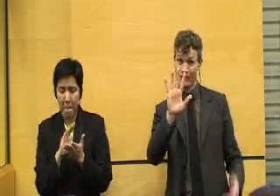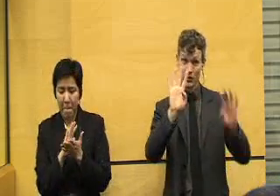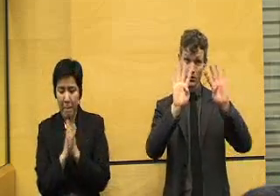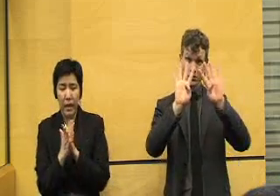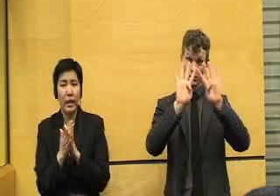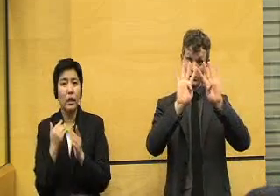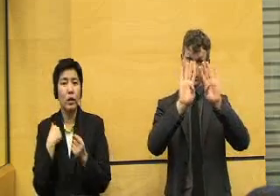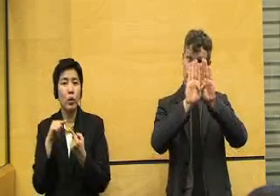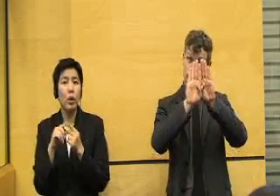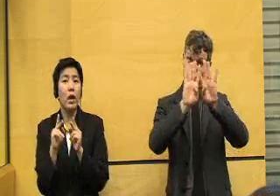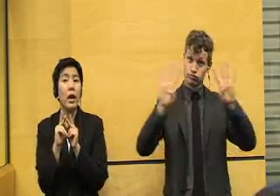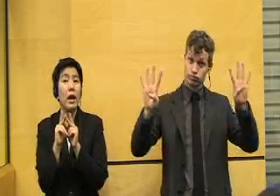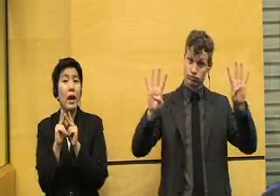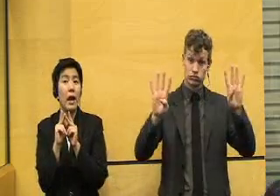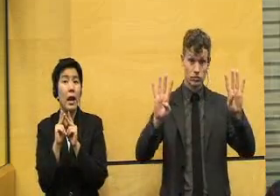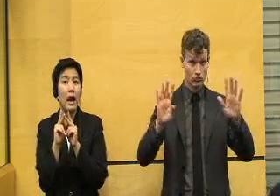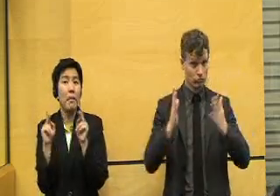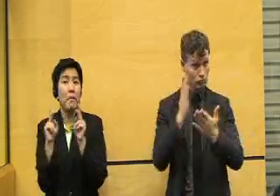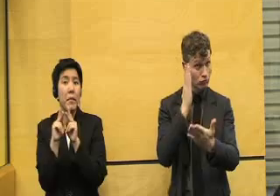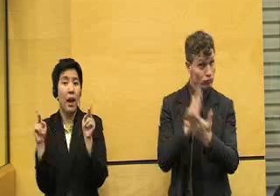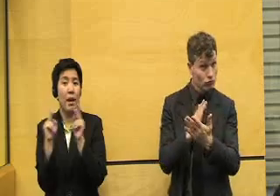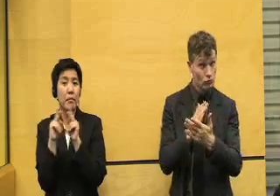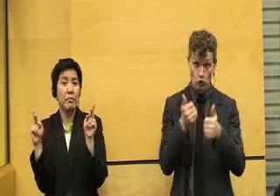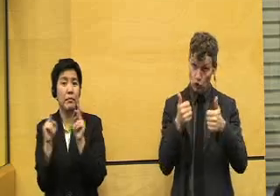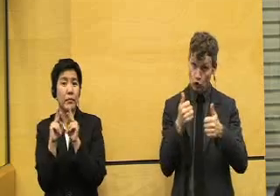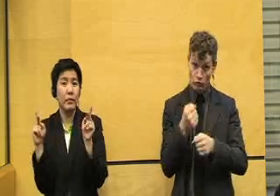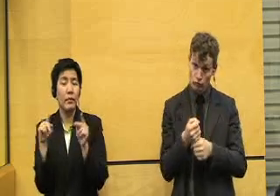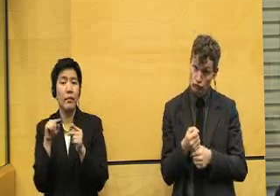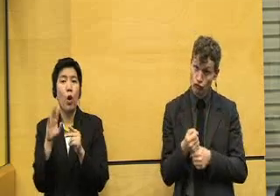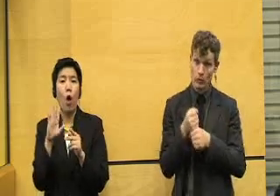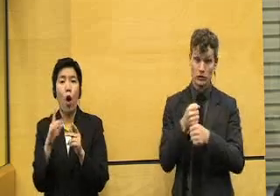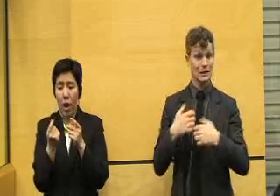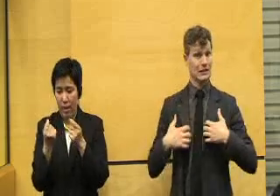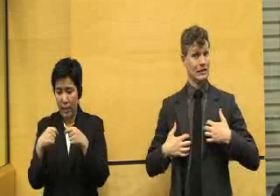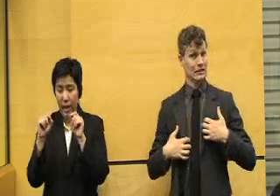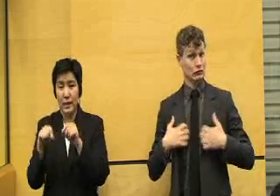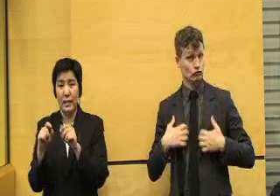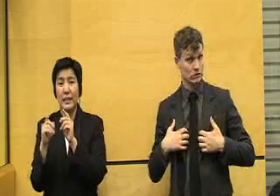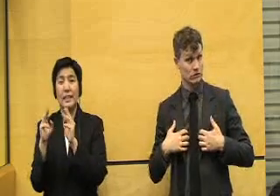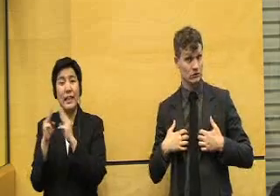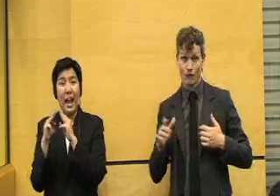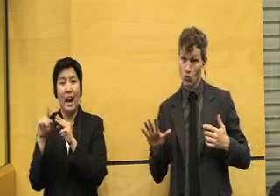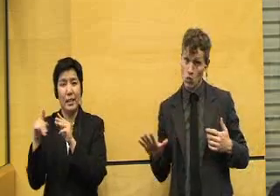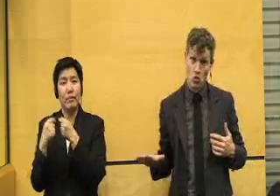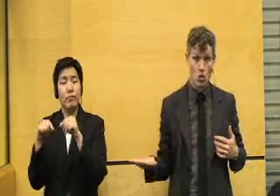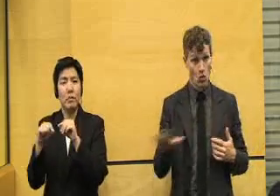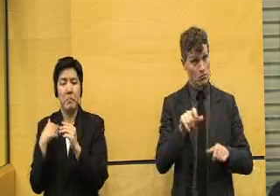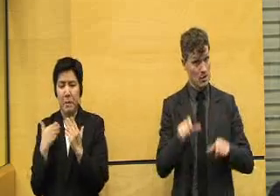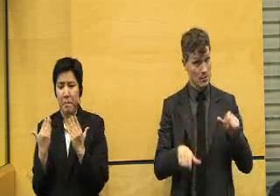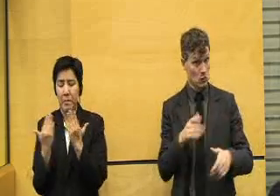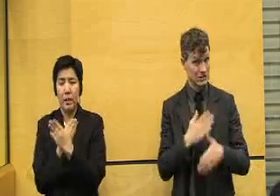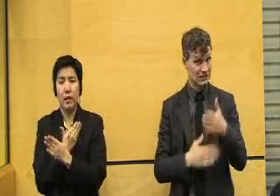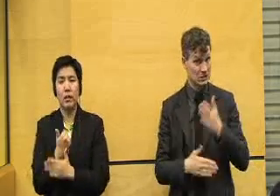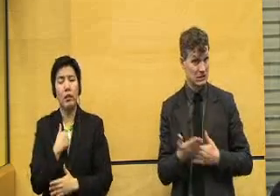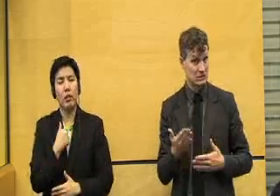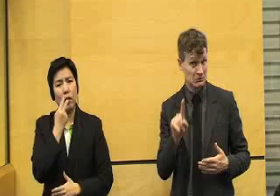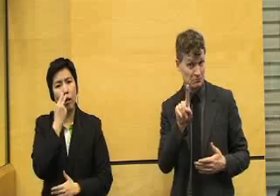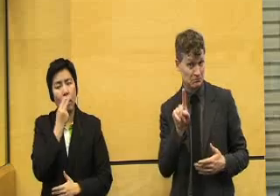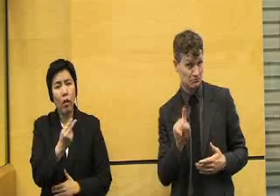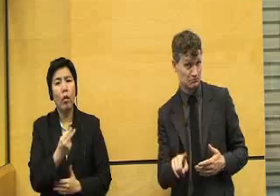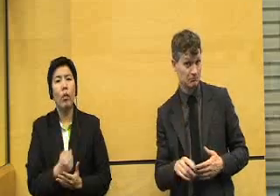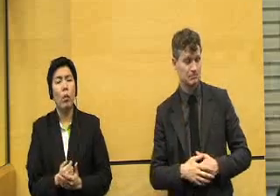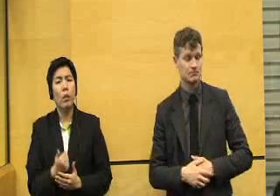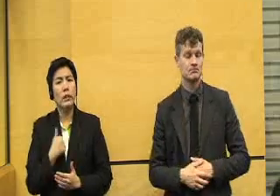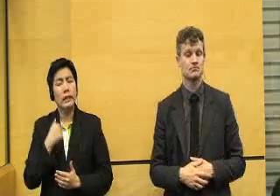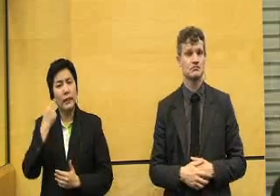truly represent interest and also expectation of the persons with disabilities. And I'd like to